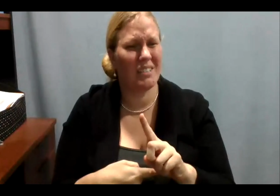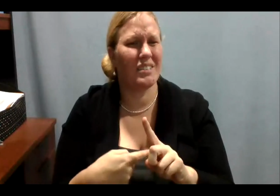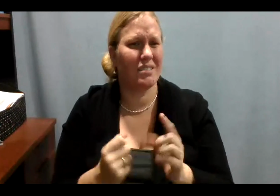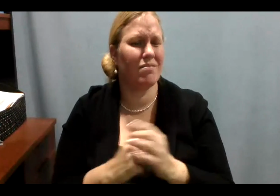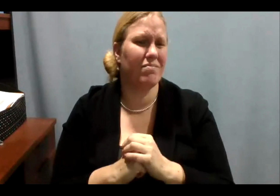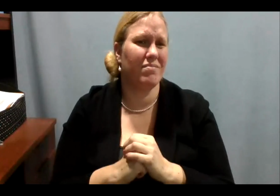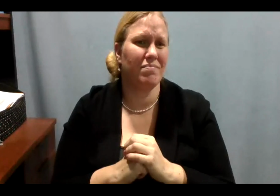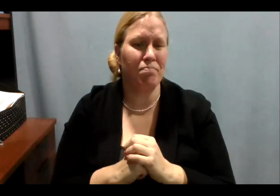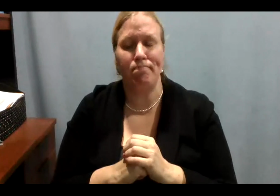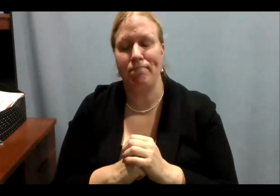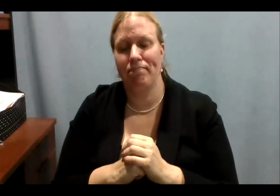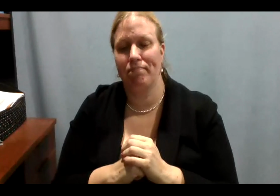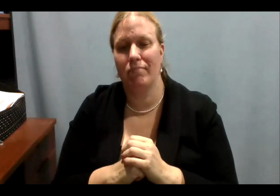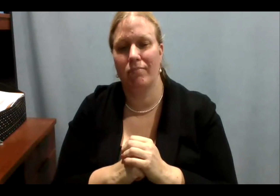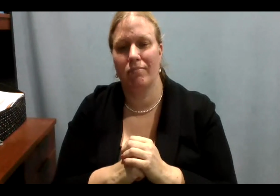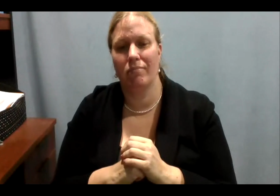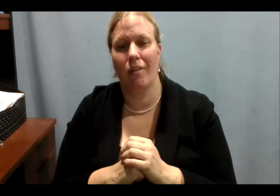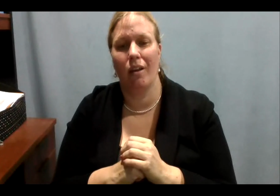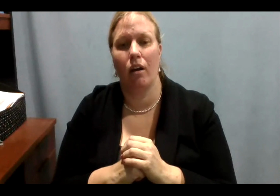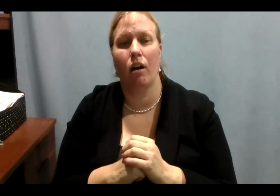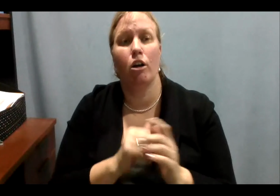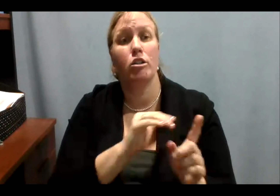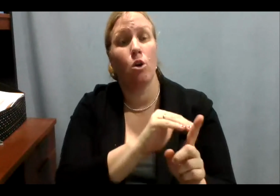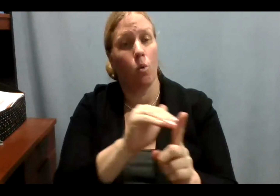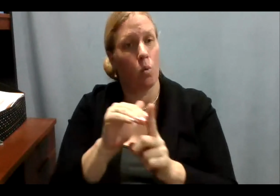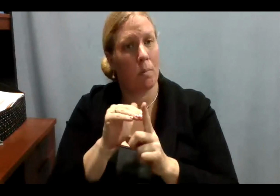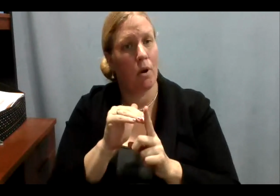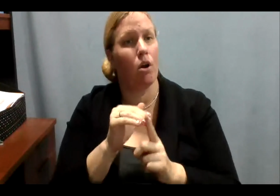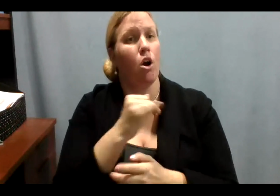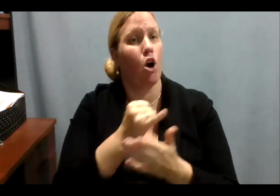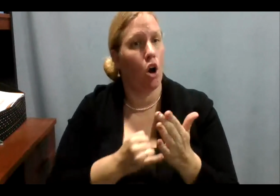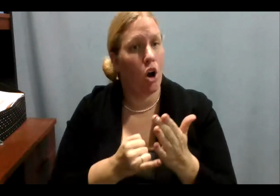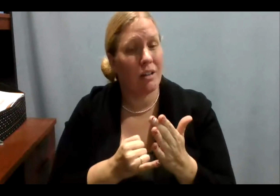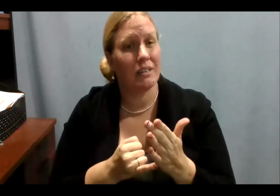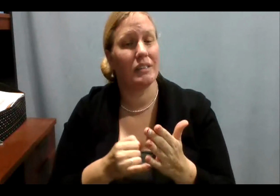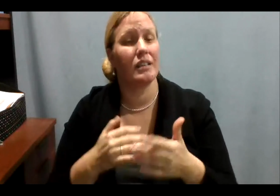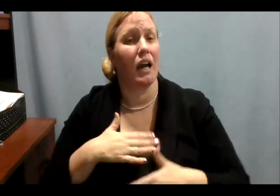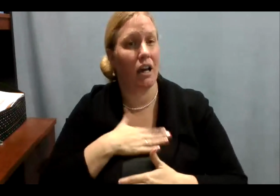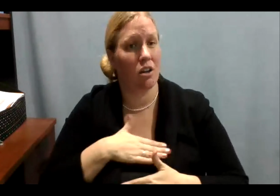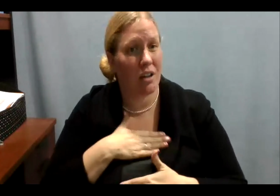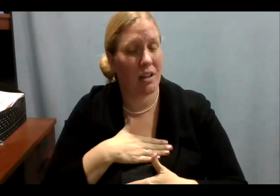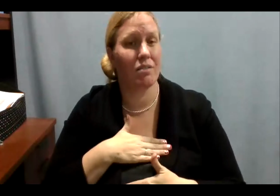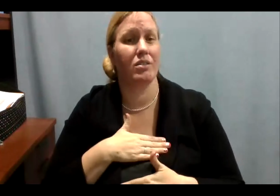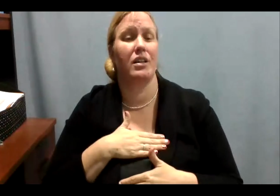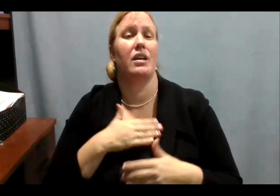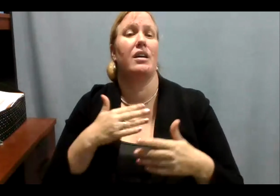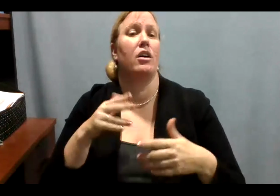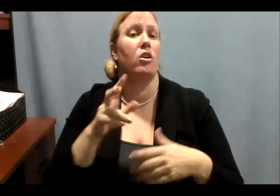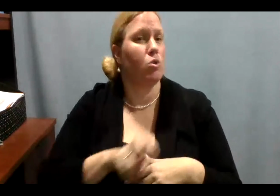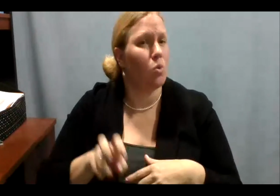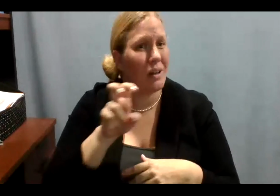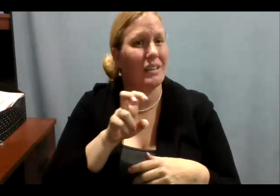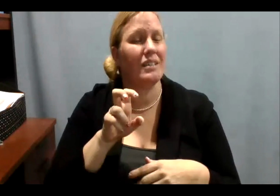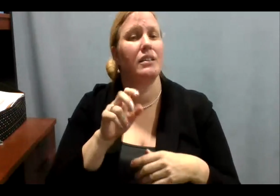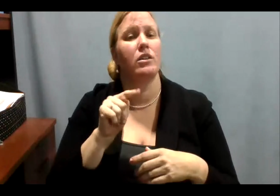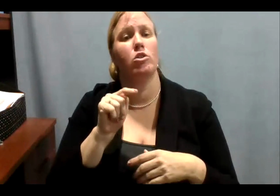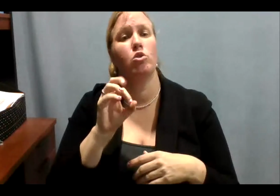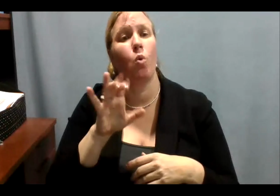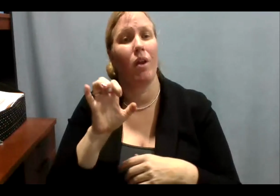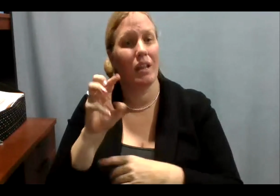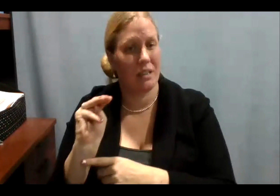so by way of reminder arts entertainment tourism the hospitality sector is responsible for 35